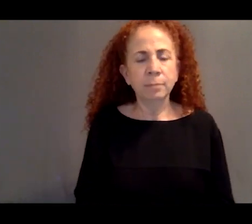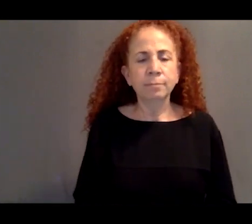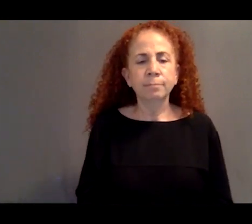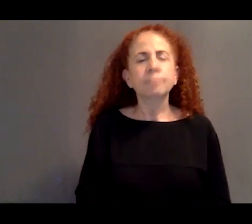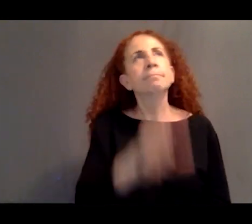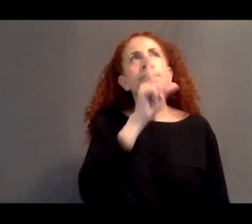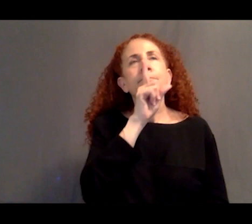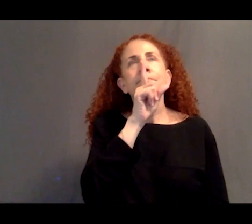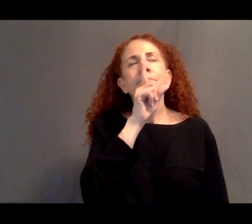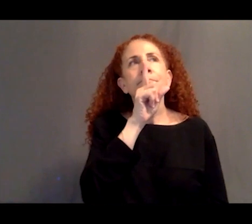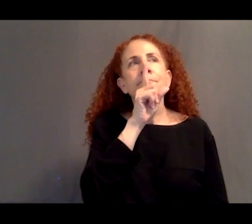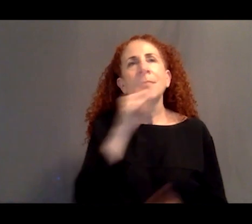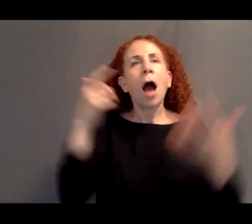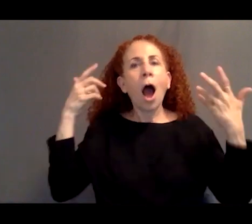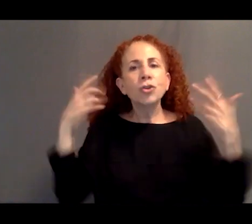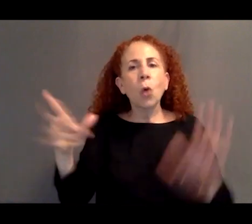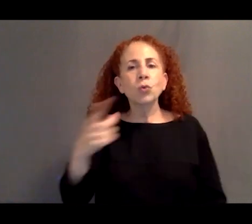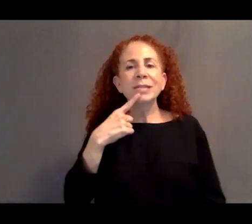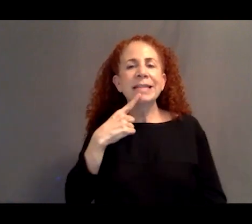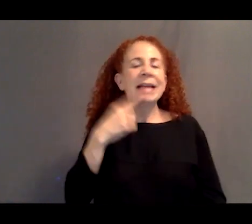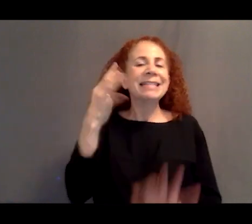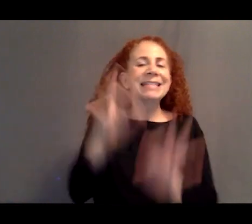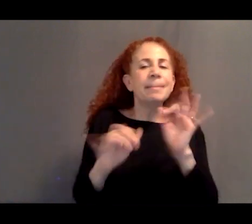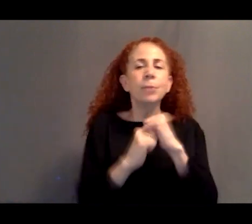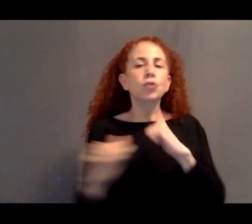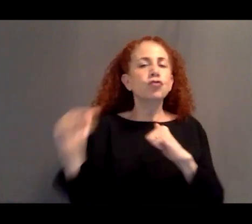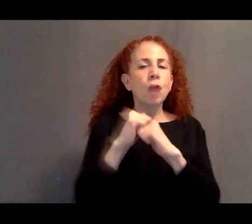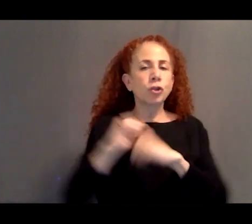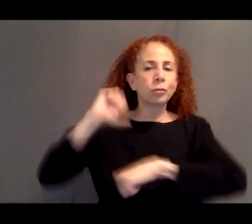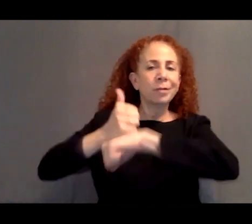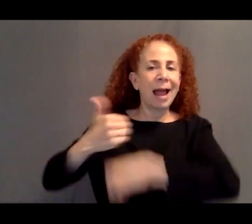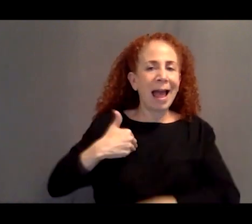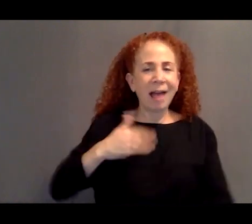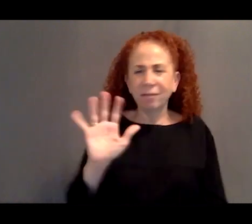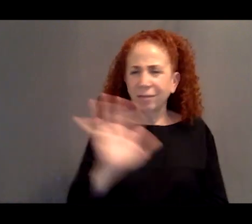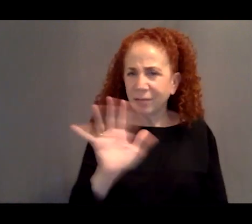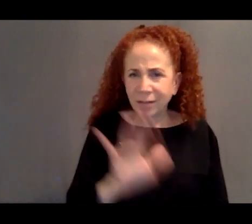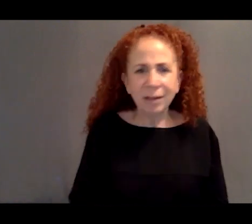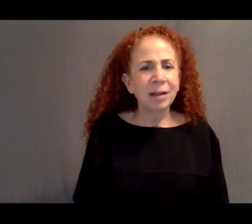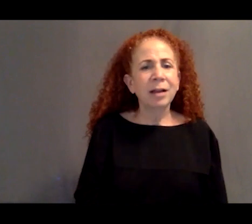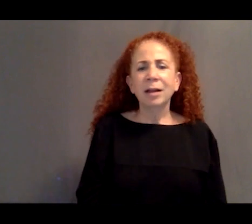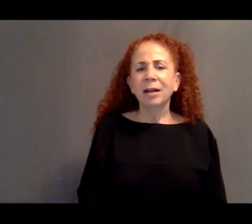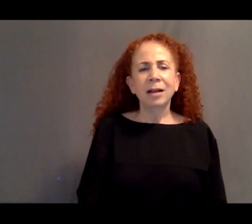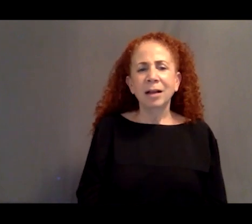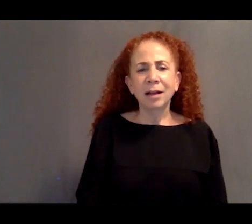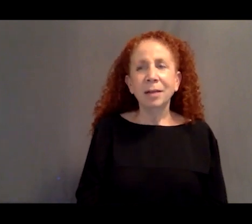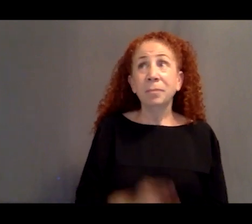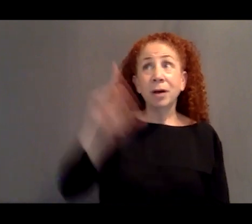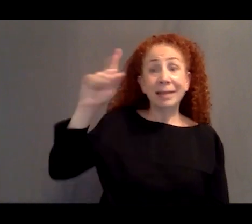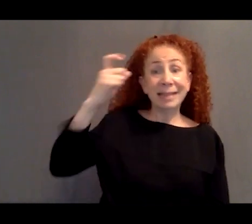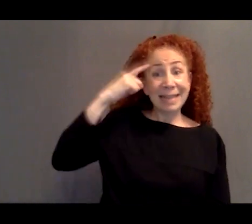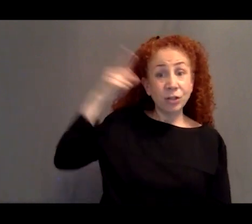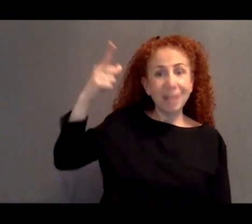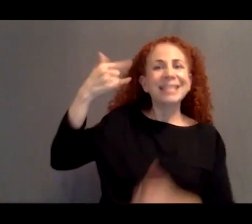to paint a overly structural story. But the nation state